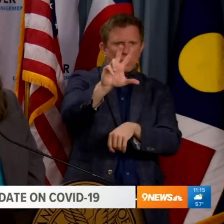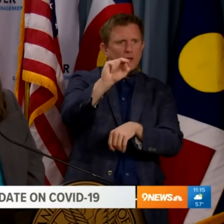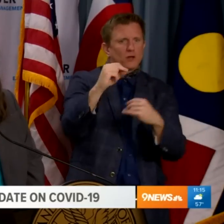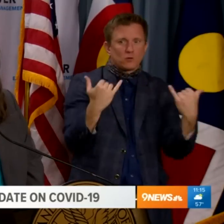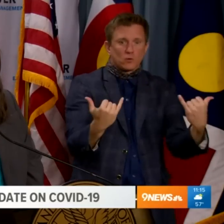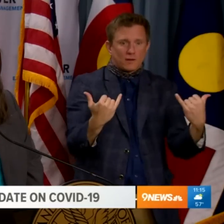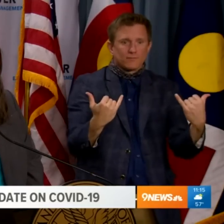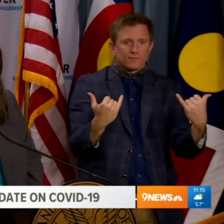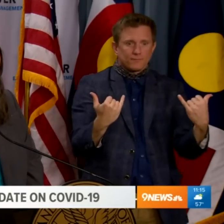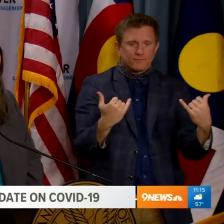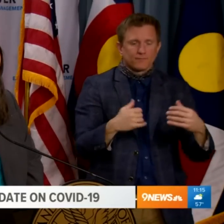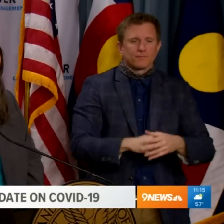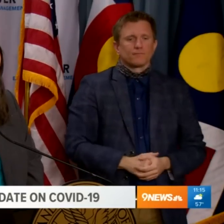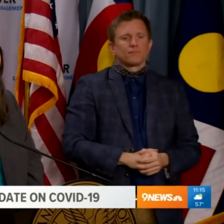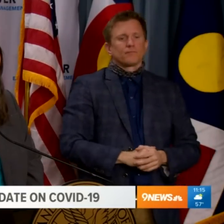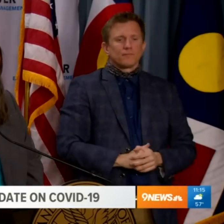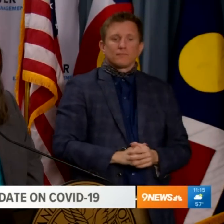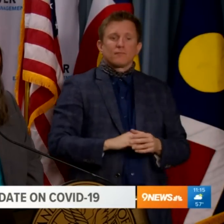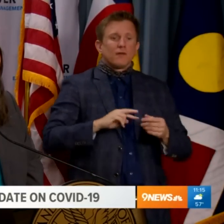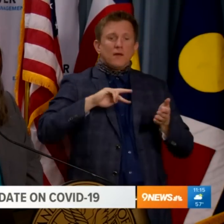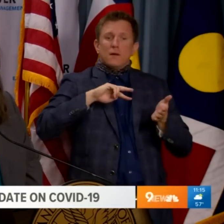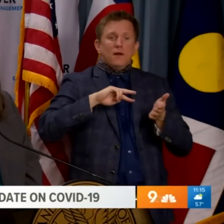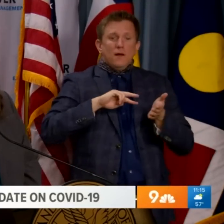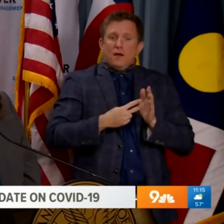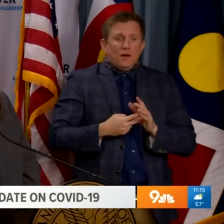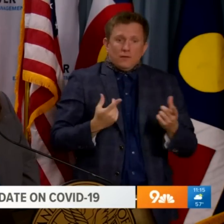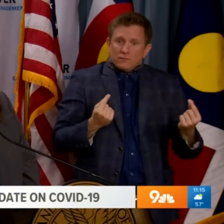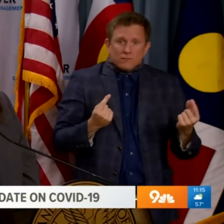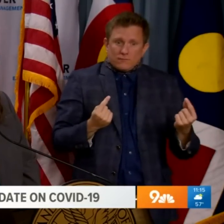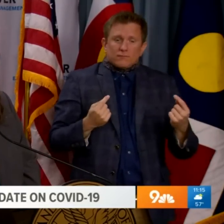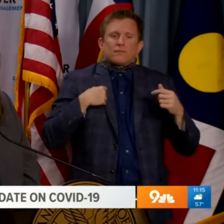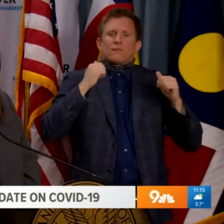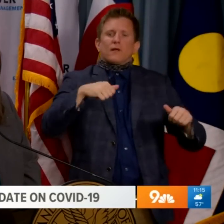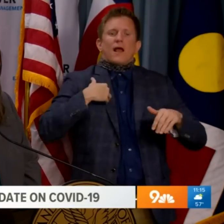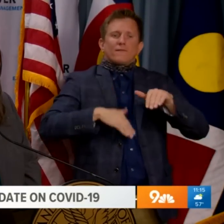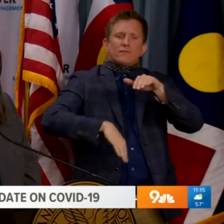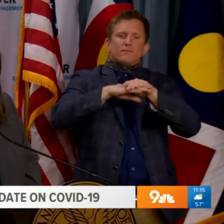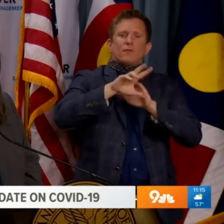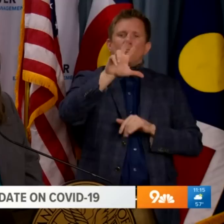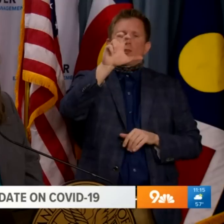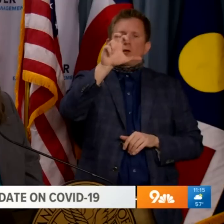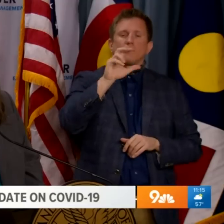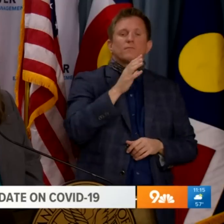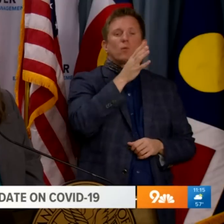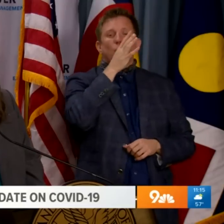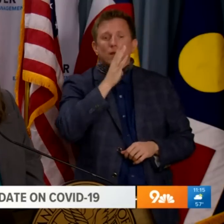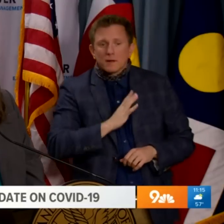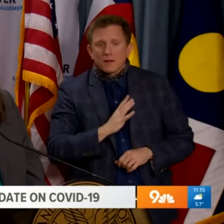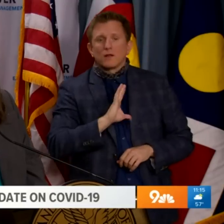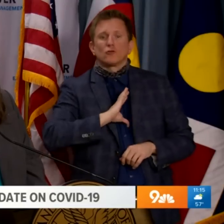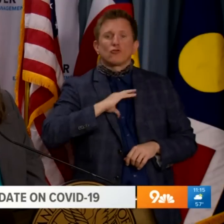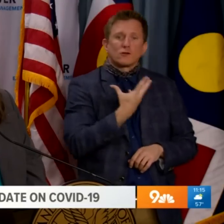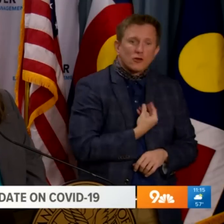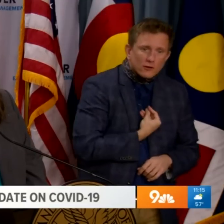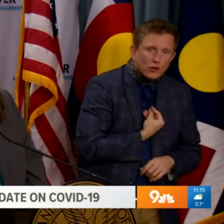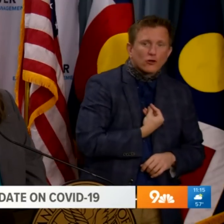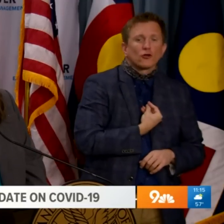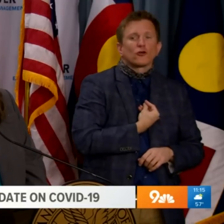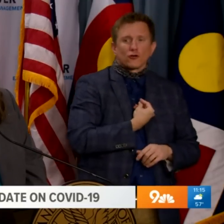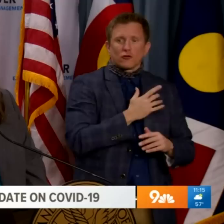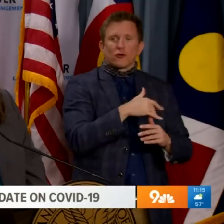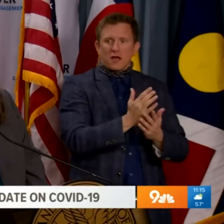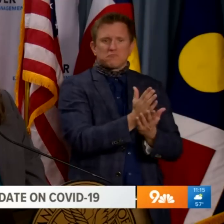endeavor. Our plans are in place and the weather is on our side today. And so we're looking forward to welcoming our first guests in a few hours.